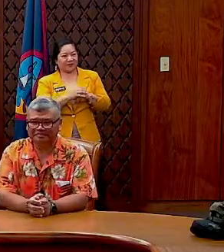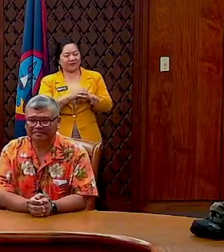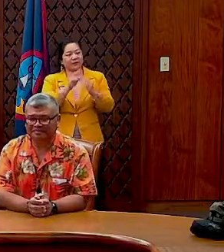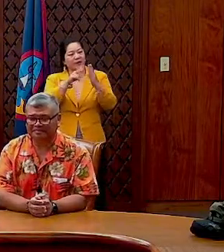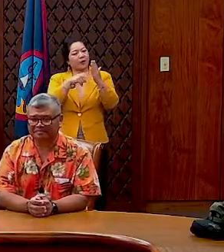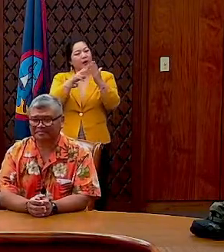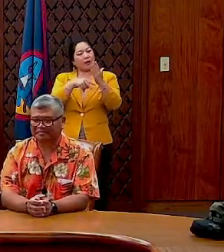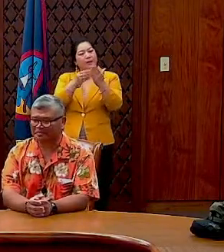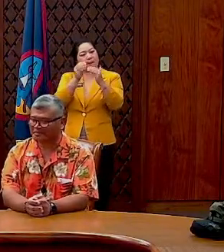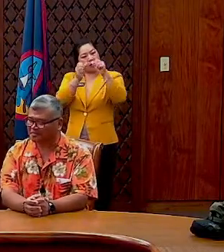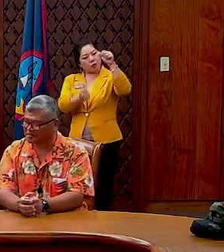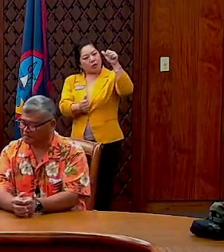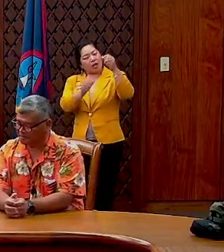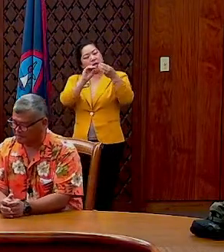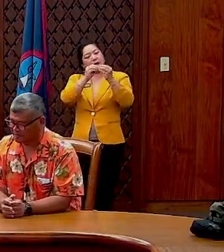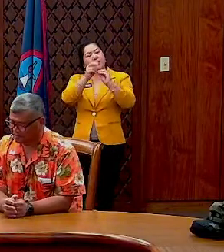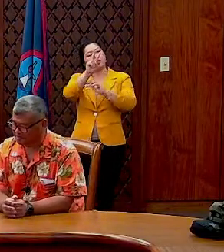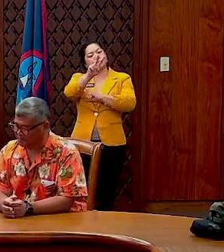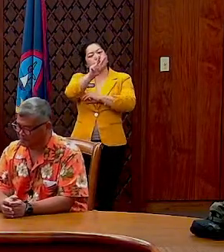Proclamation number